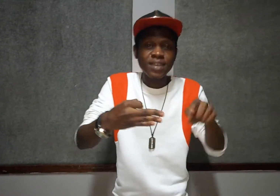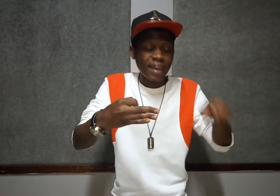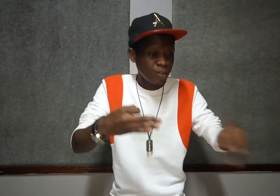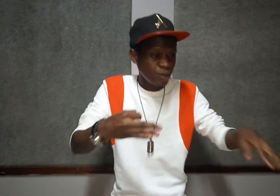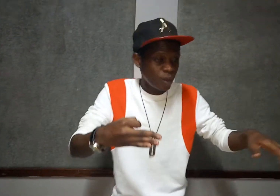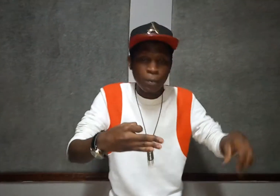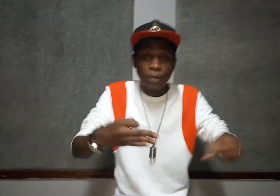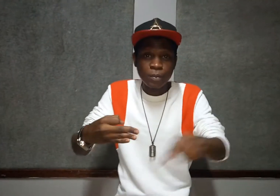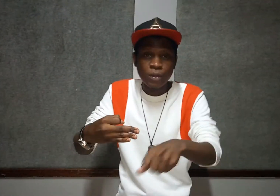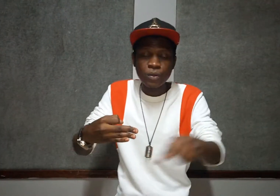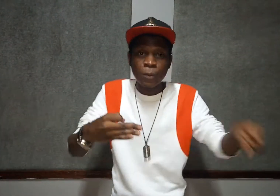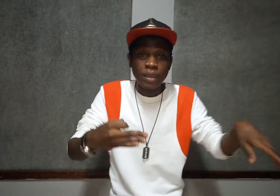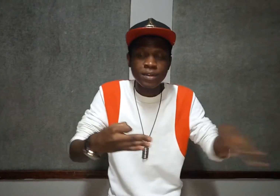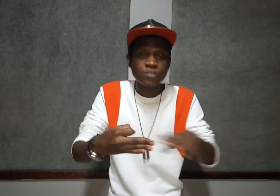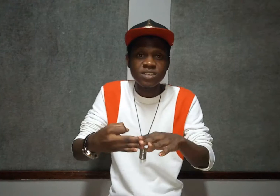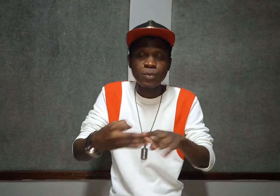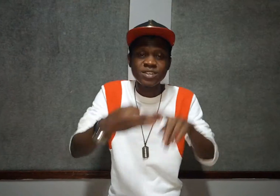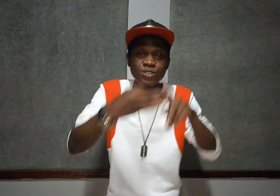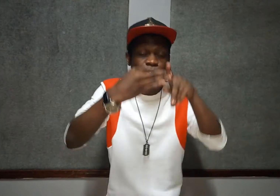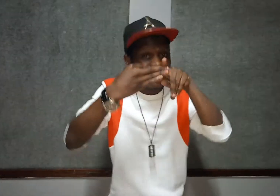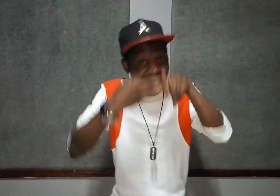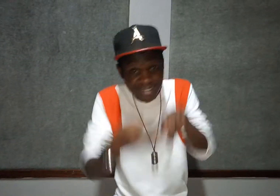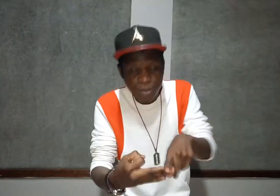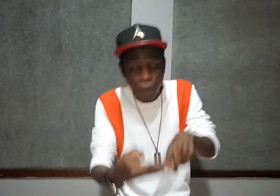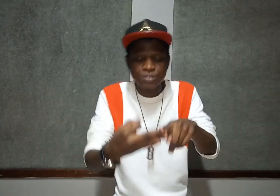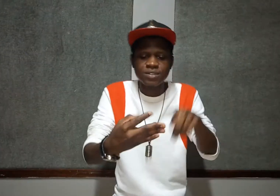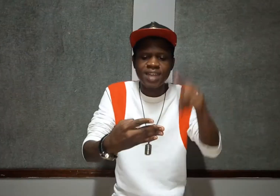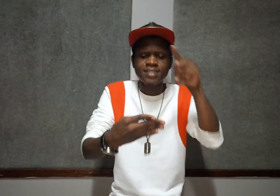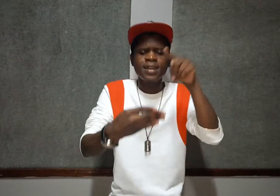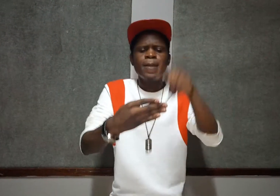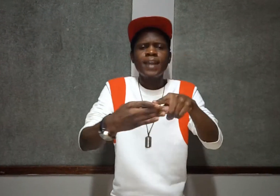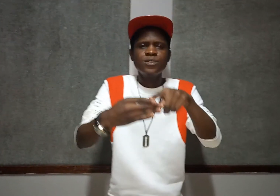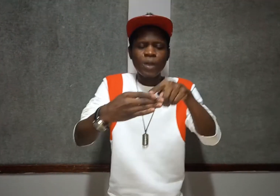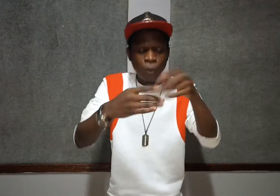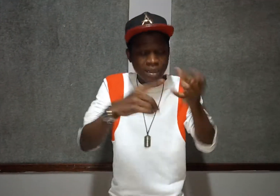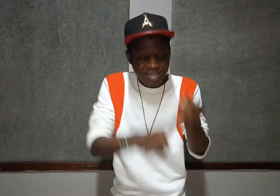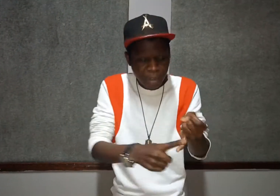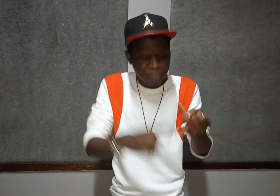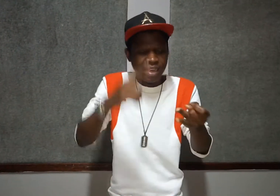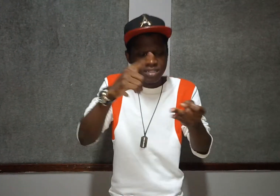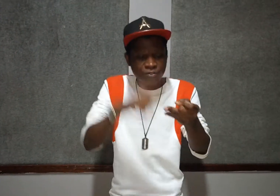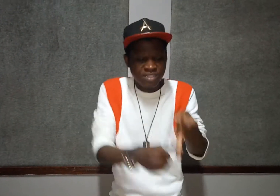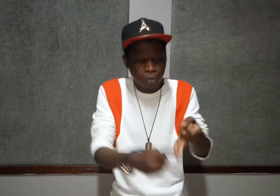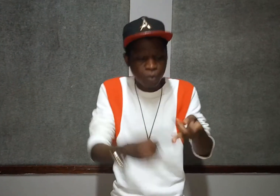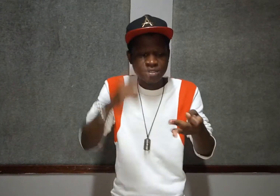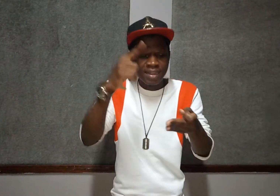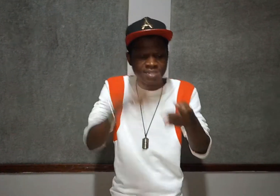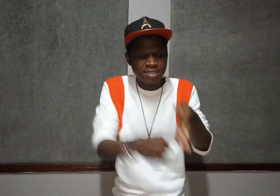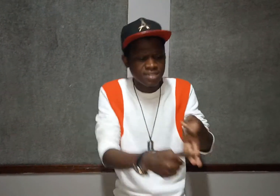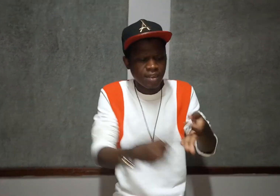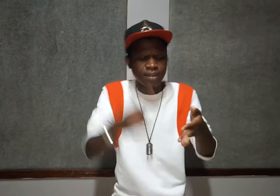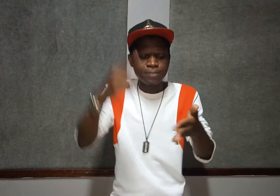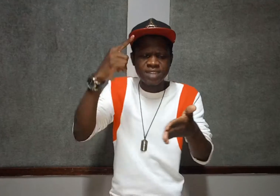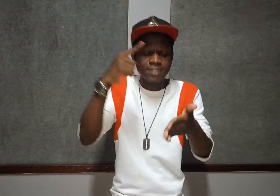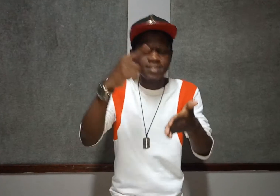you know, a border border bog and transportation, that is also tax. Katwalwo WhatsApp tax, Facebook tax, Instagram tax.